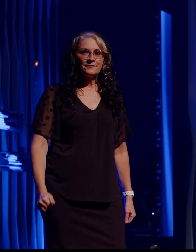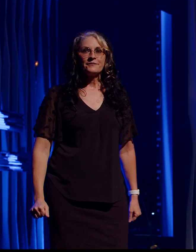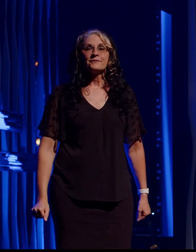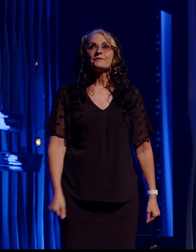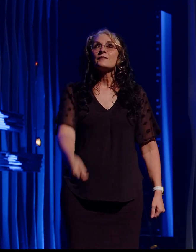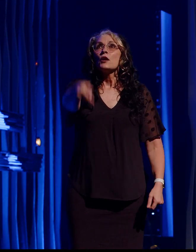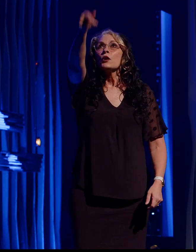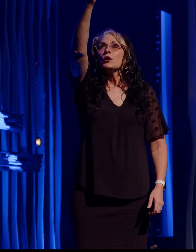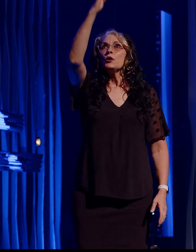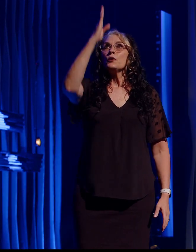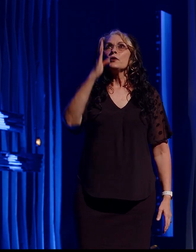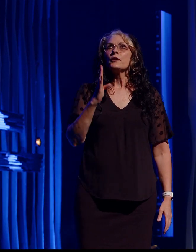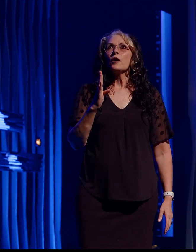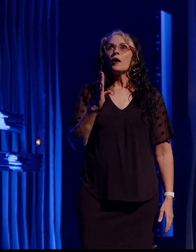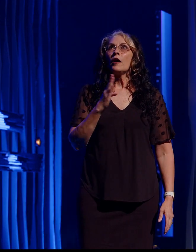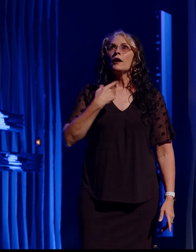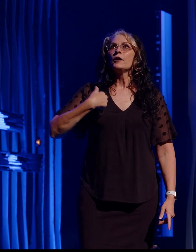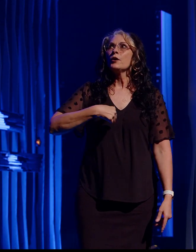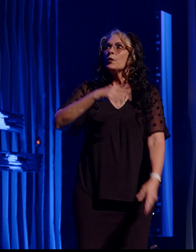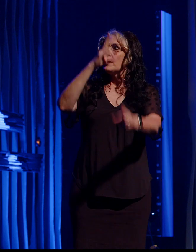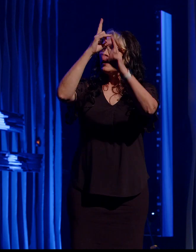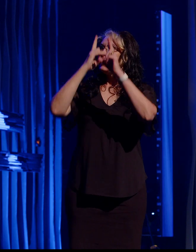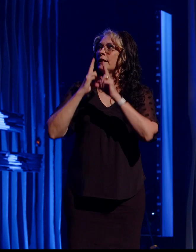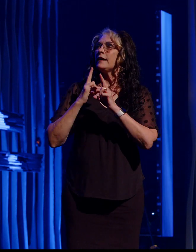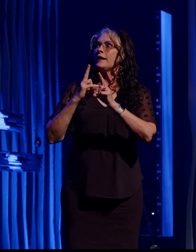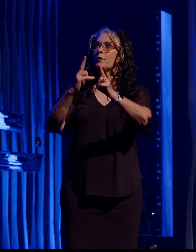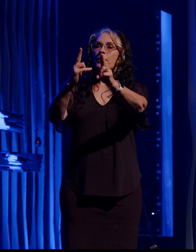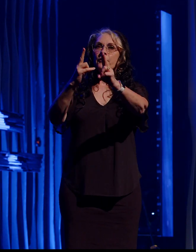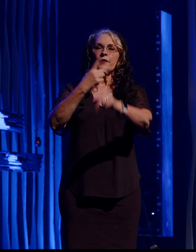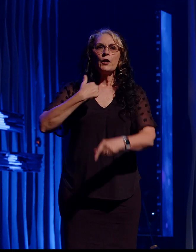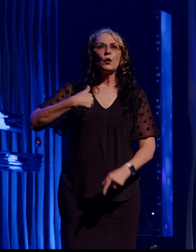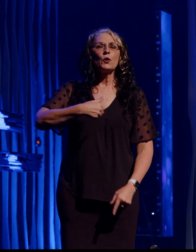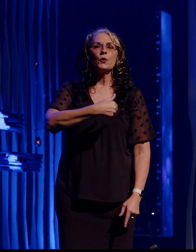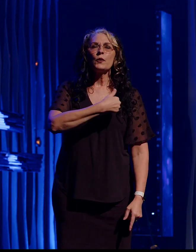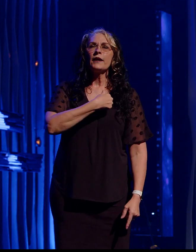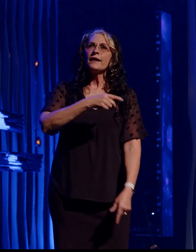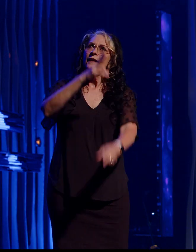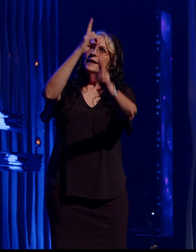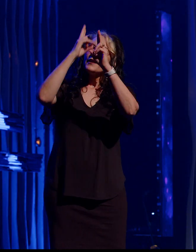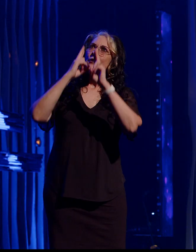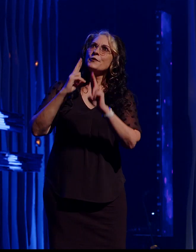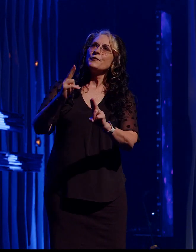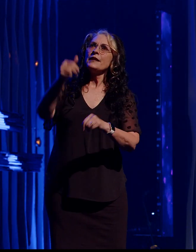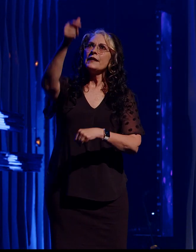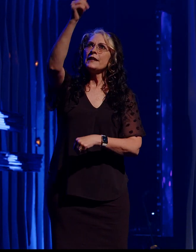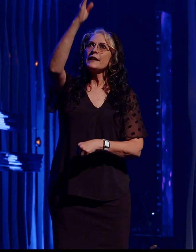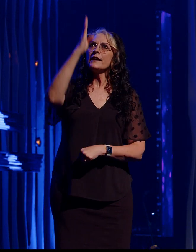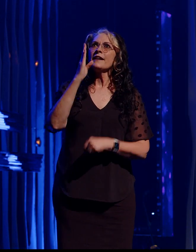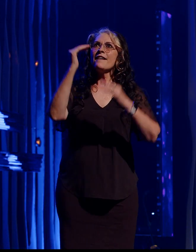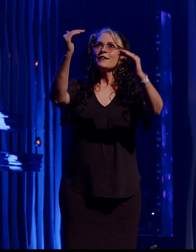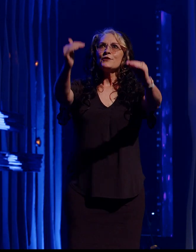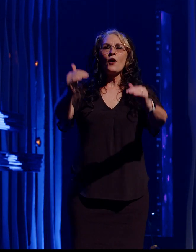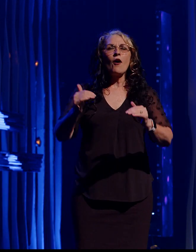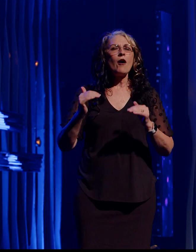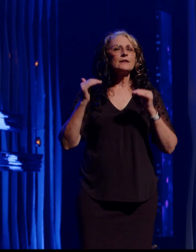You are the God we fear. You are the God we fear. You're